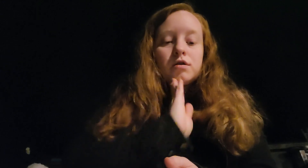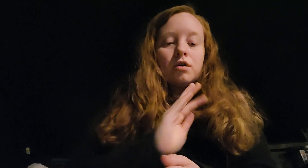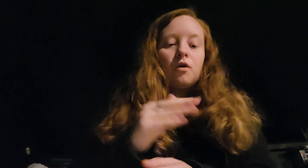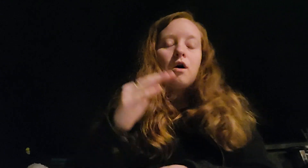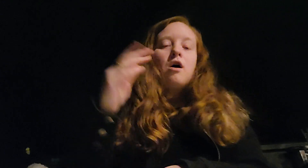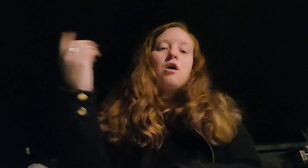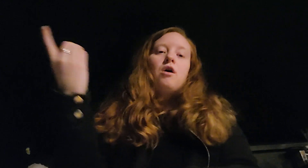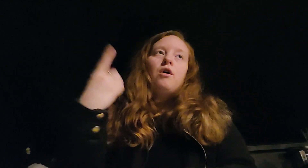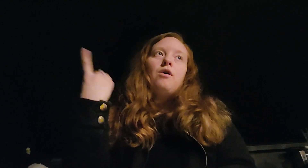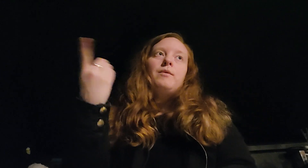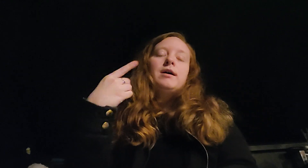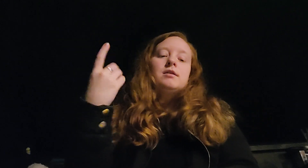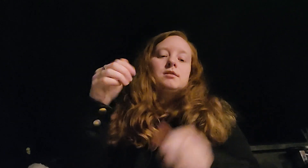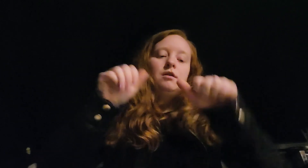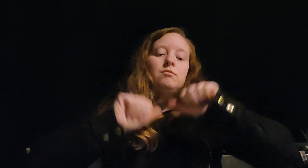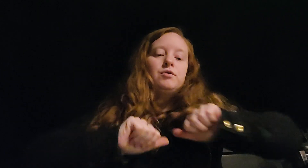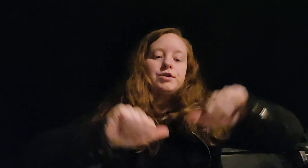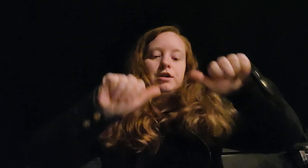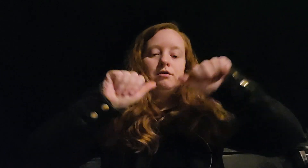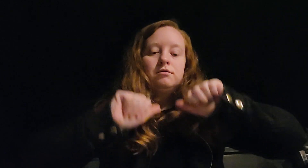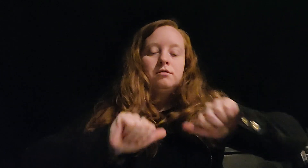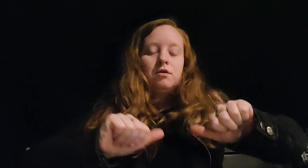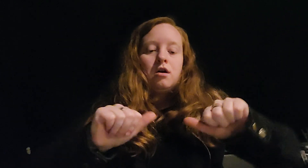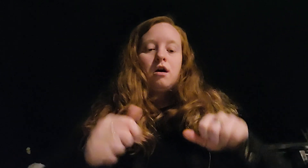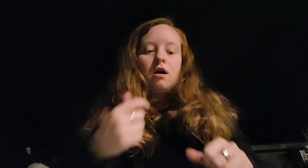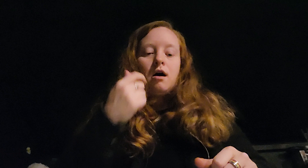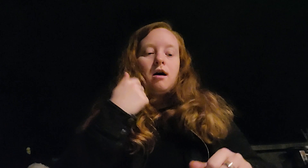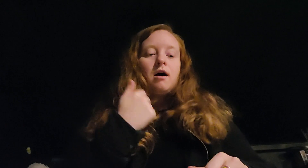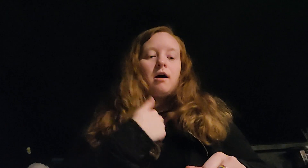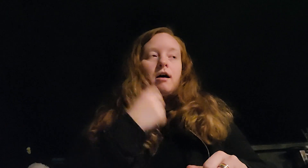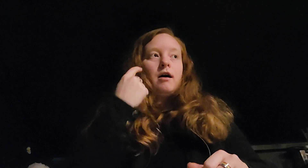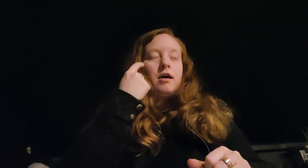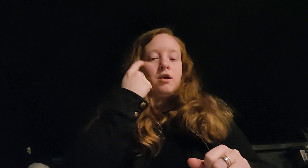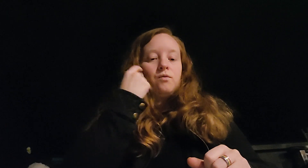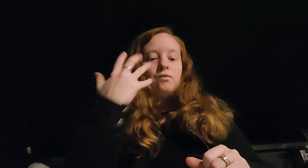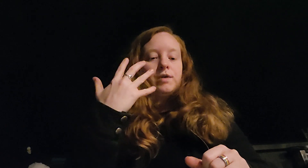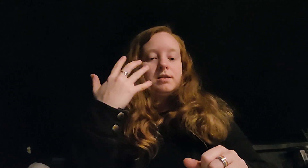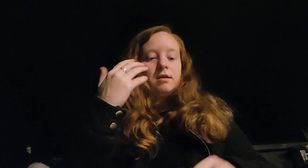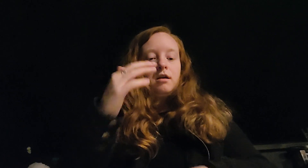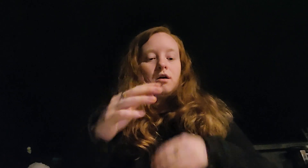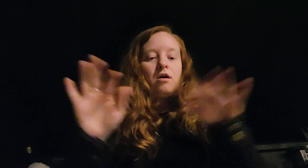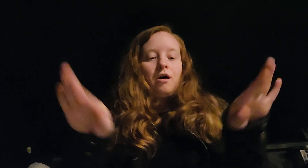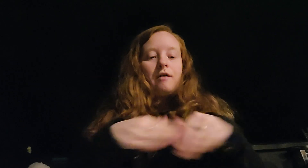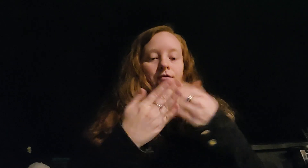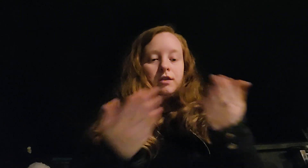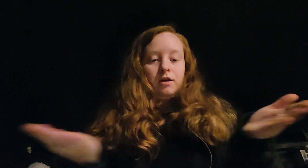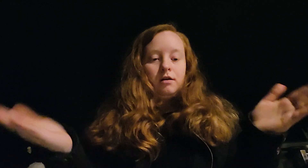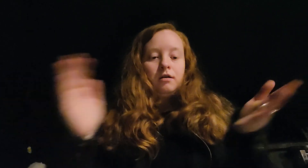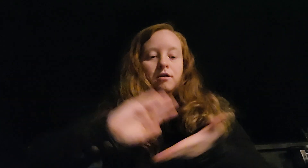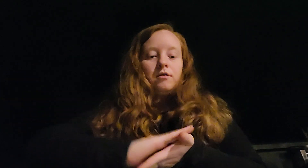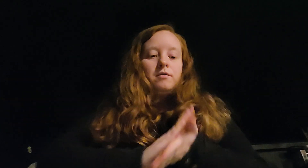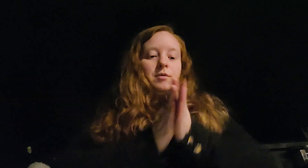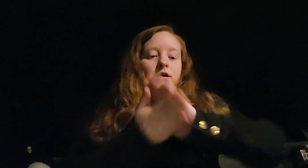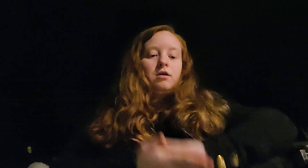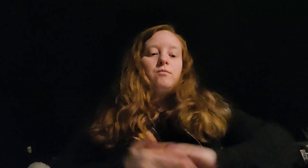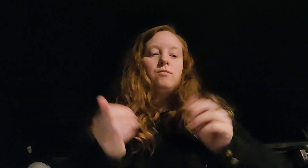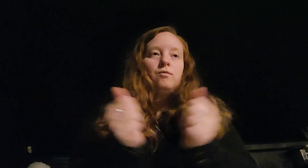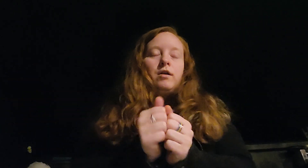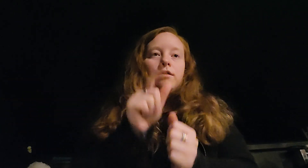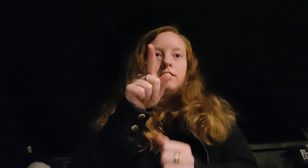So always in motion. I risk it everything. Become with you.